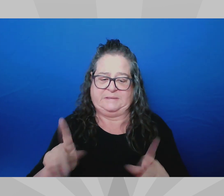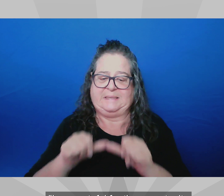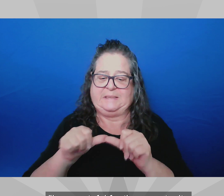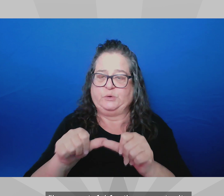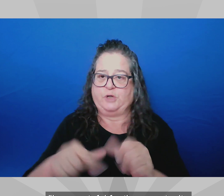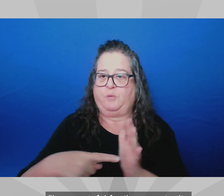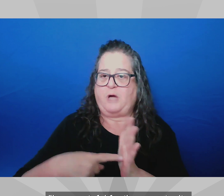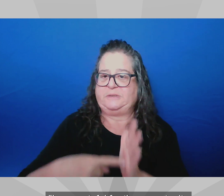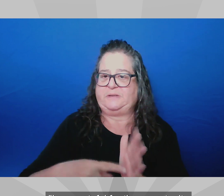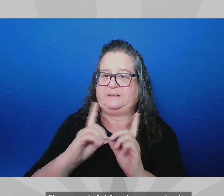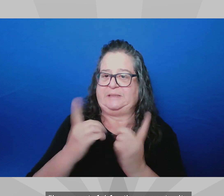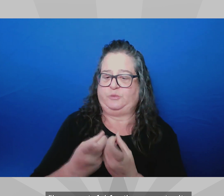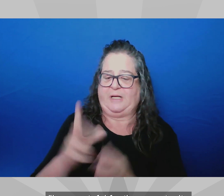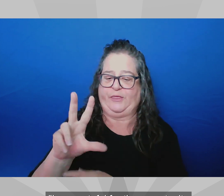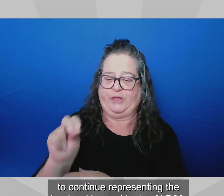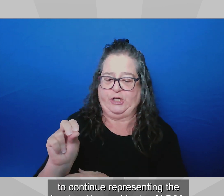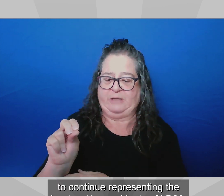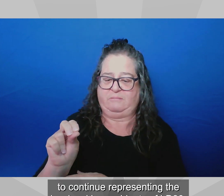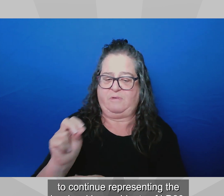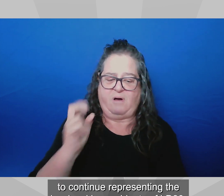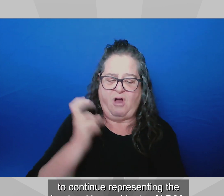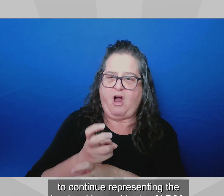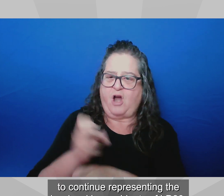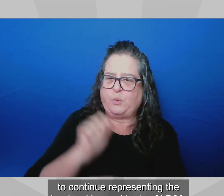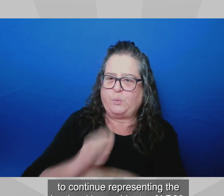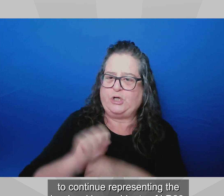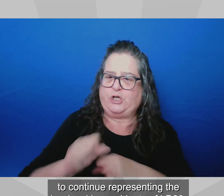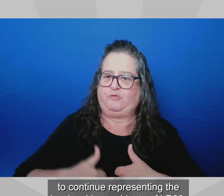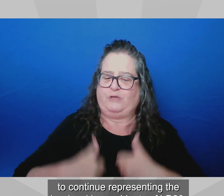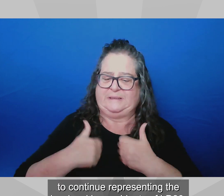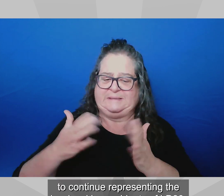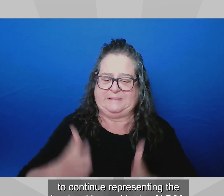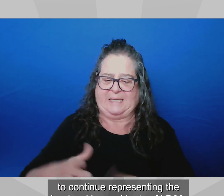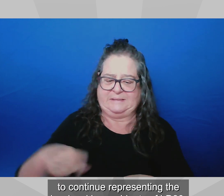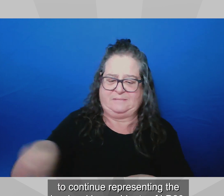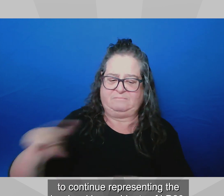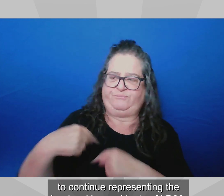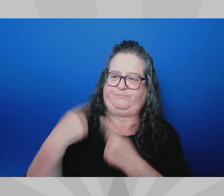I am grateful for the opportunity to continue representing the hard-working residents of